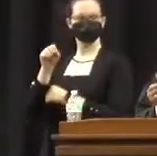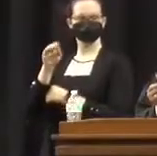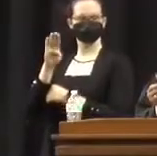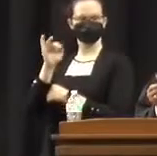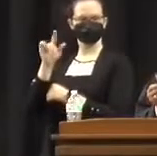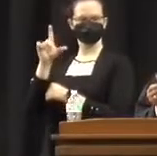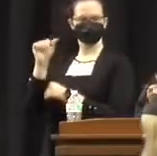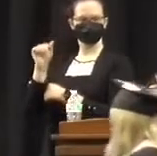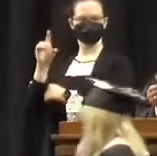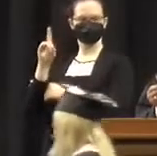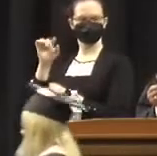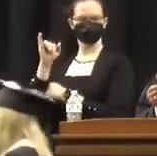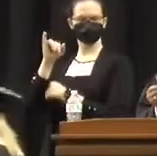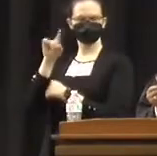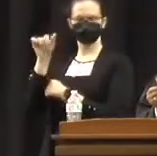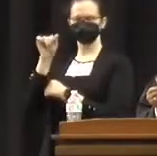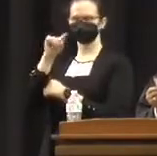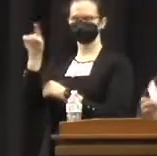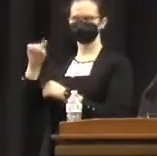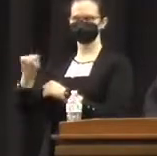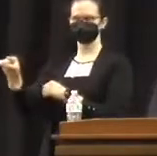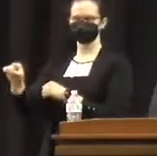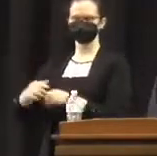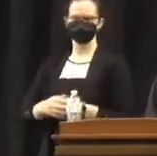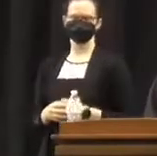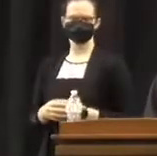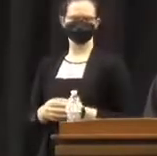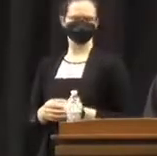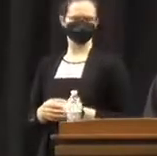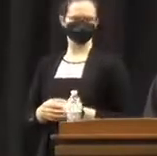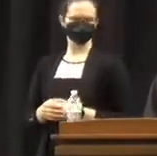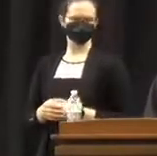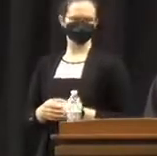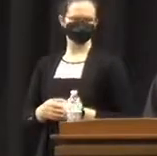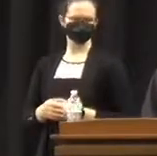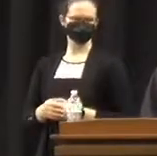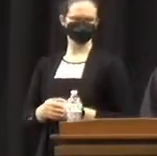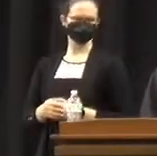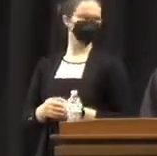Isabela Monique Armendariz Díaz.